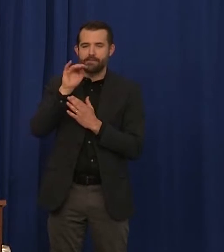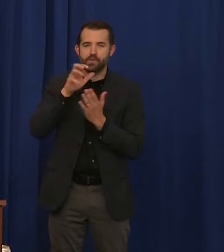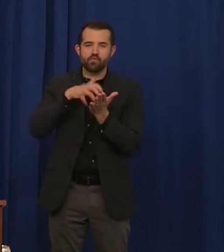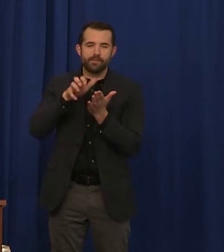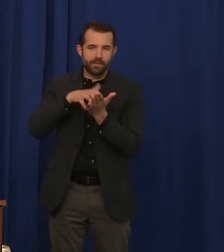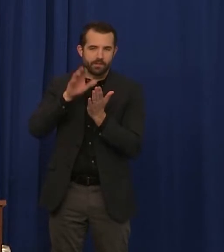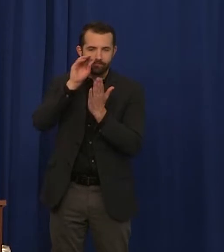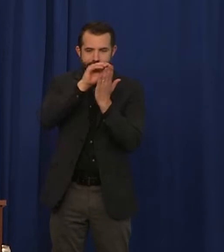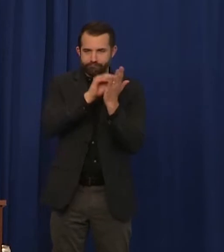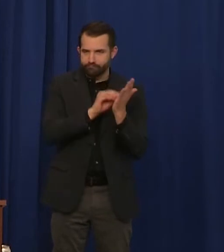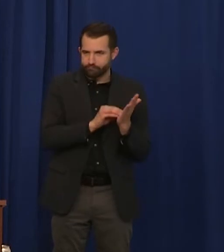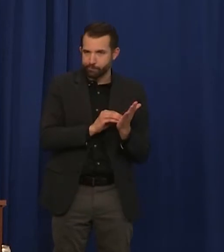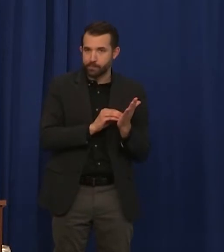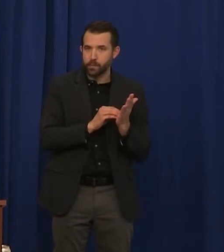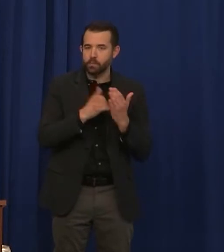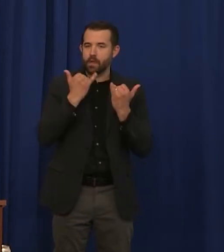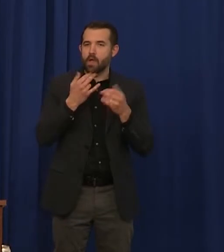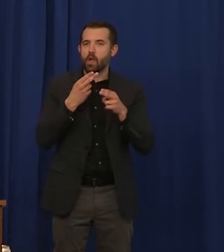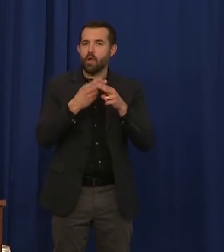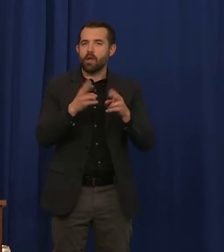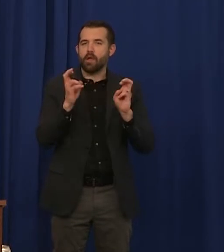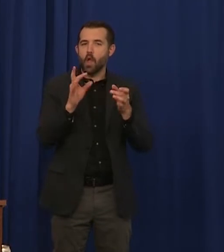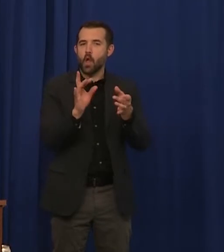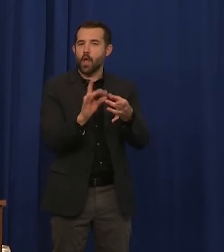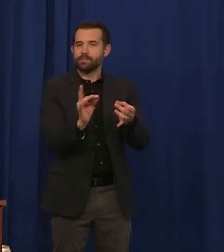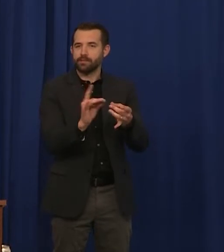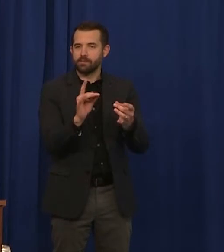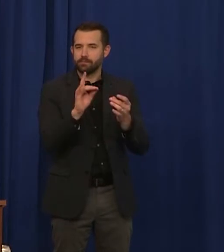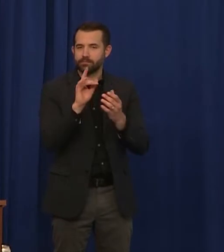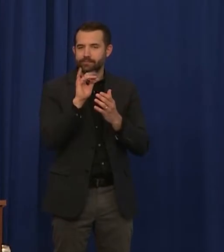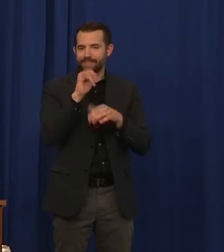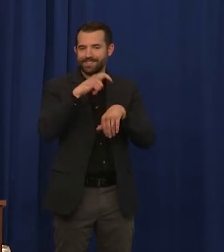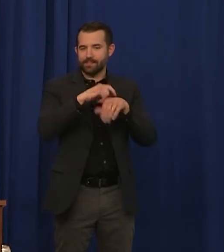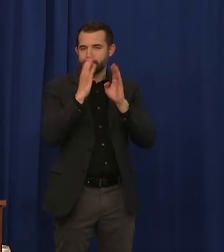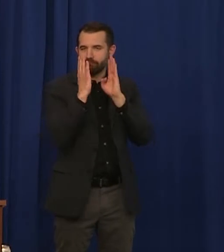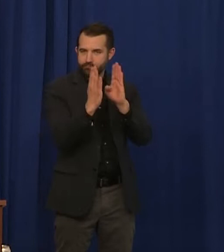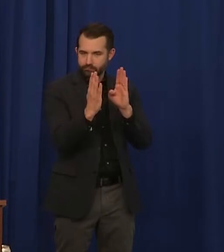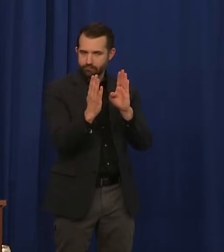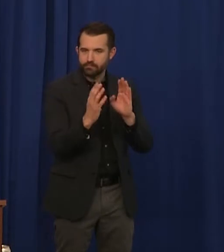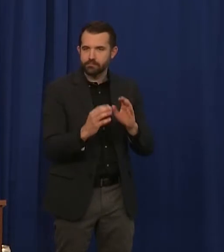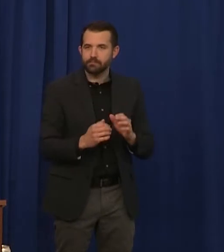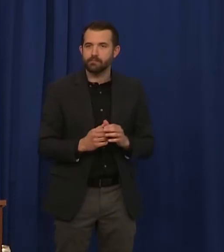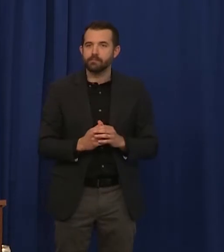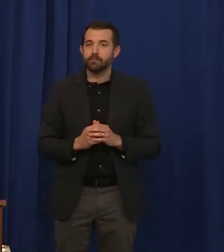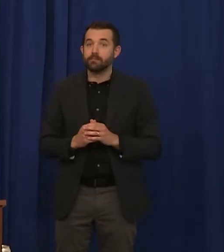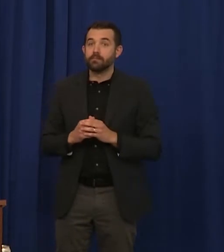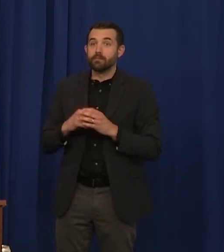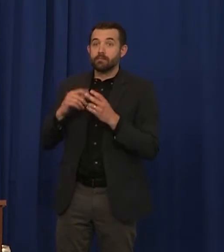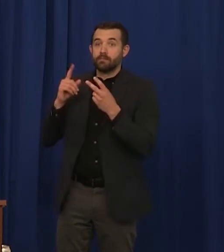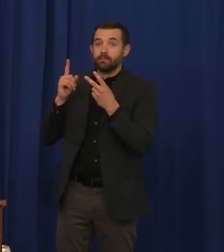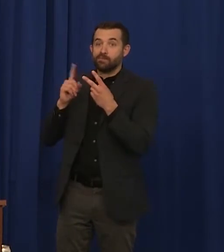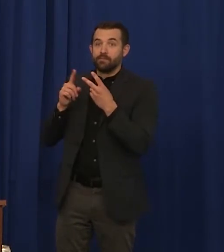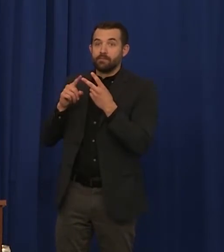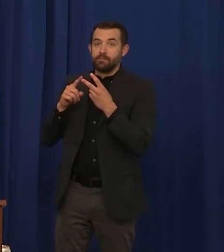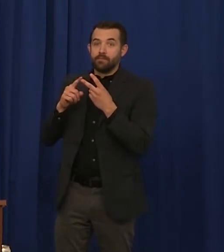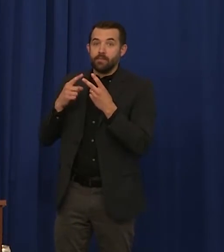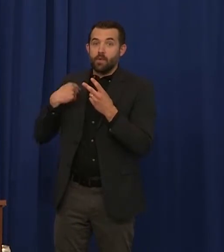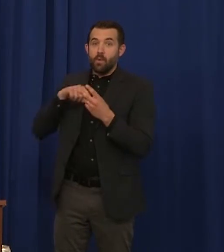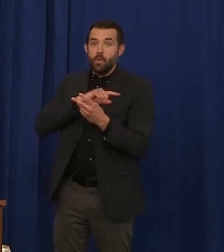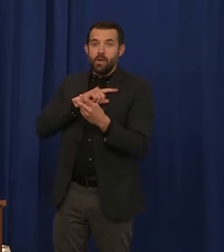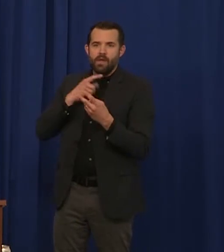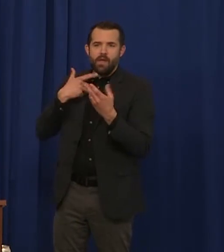comment period at this point in time. We extended, we held a public hearing virtually,